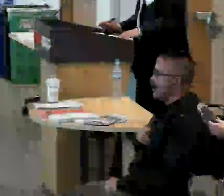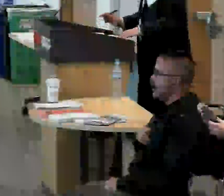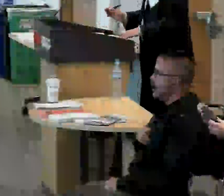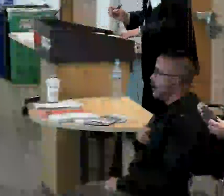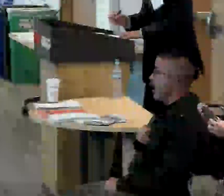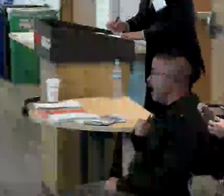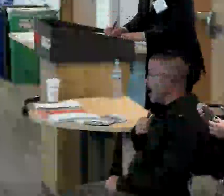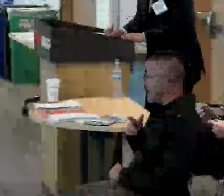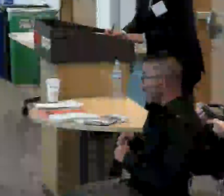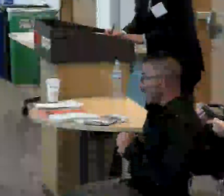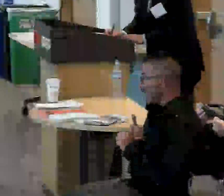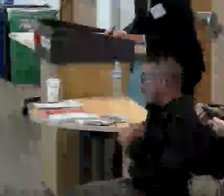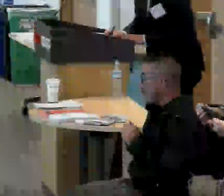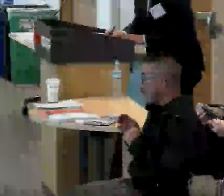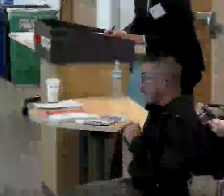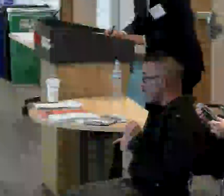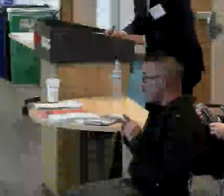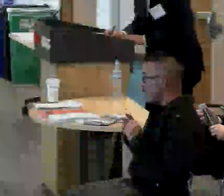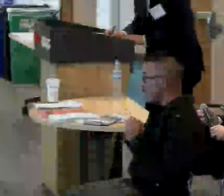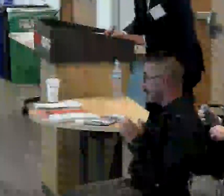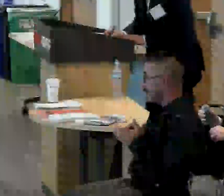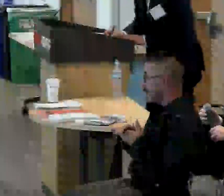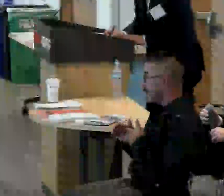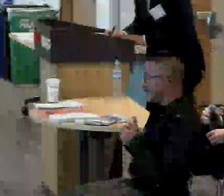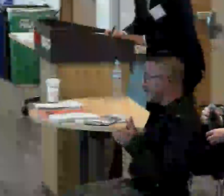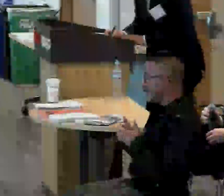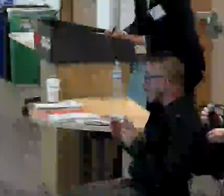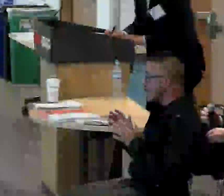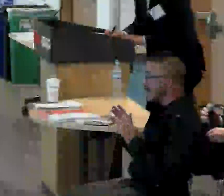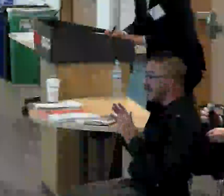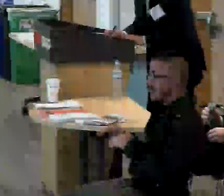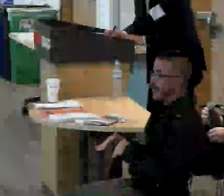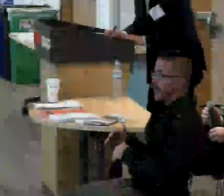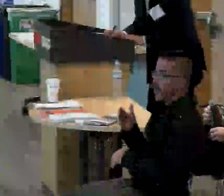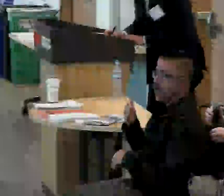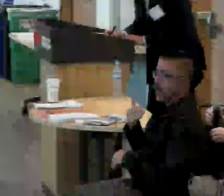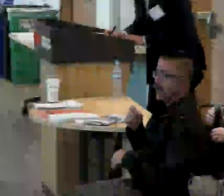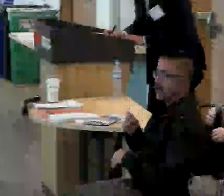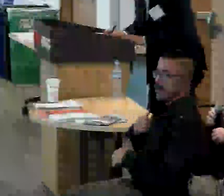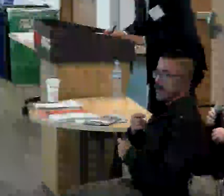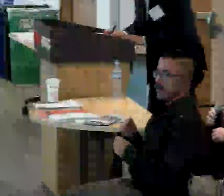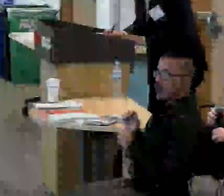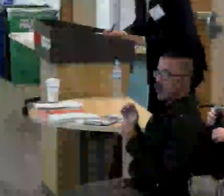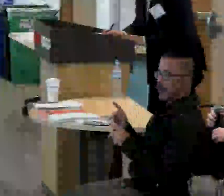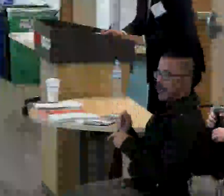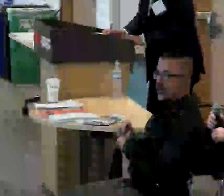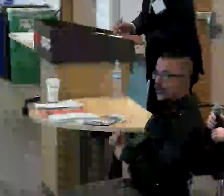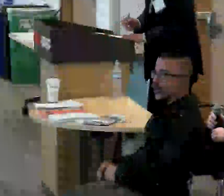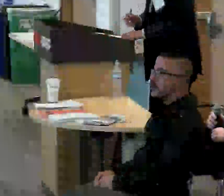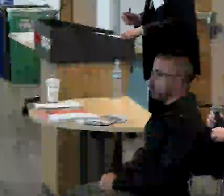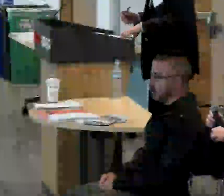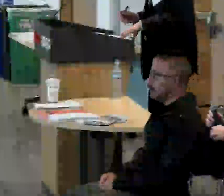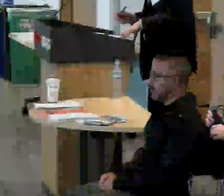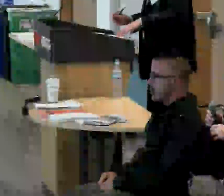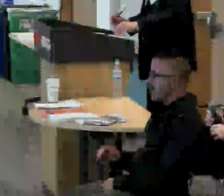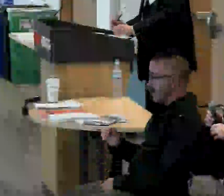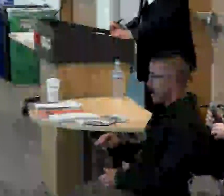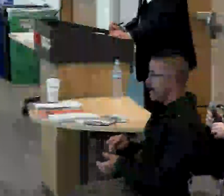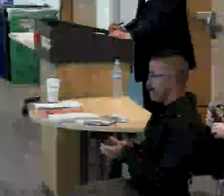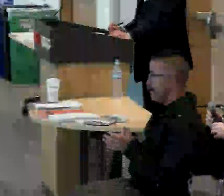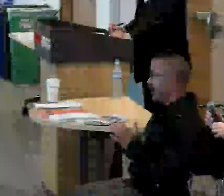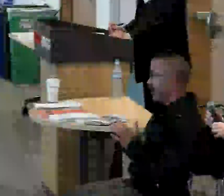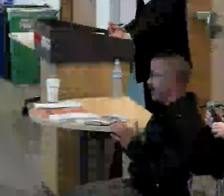than $2,000 anyway, so why bother? Which means